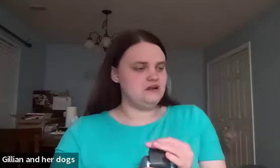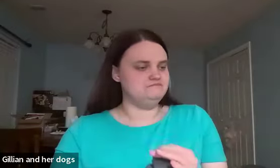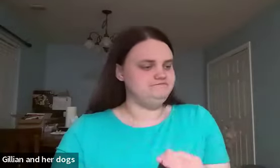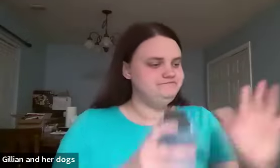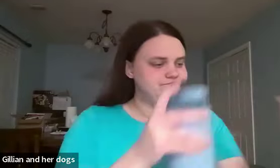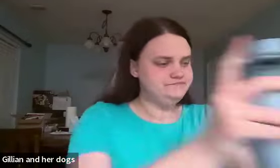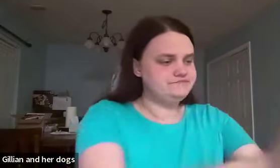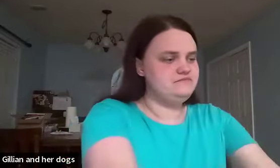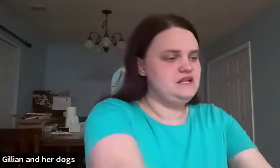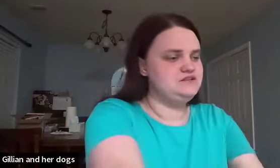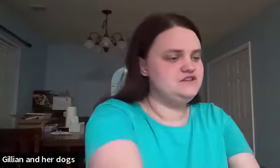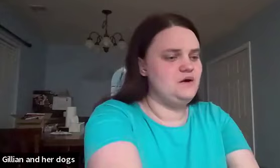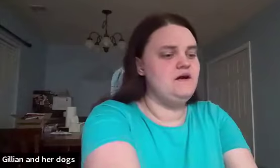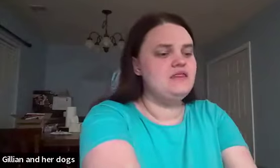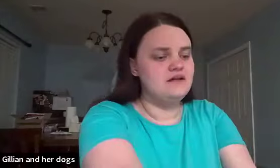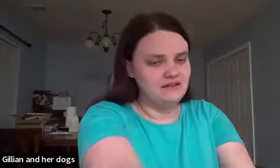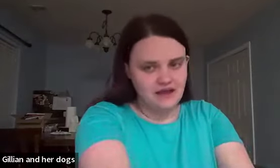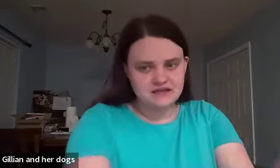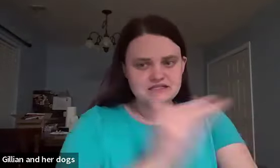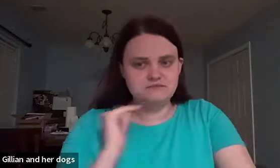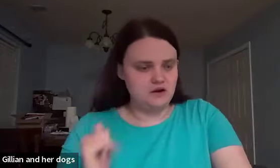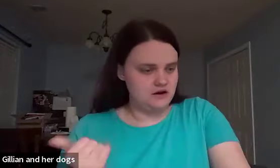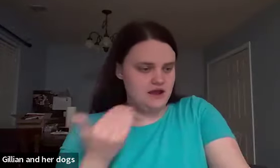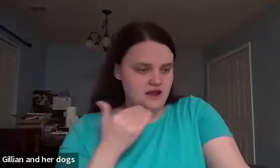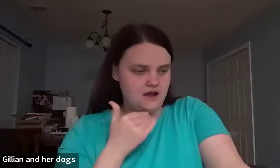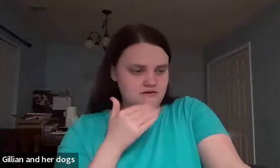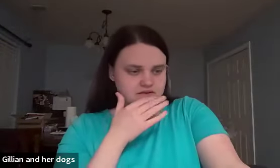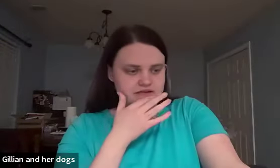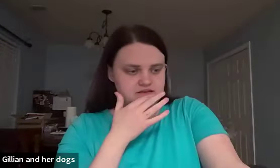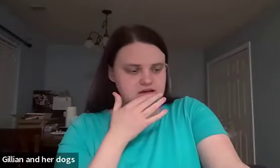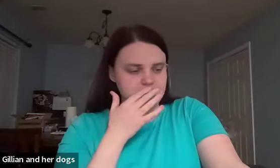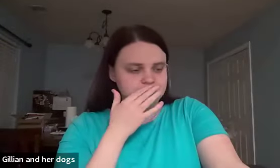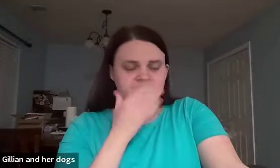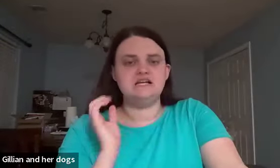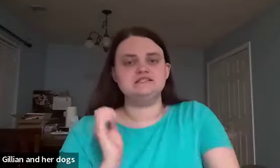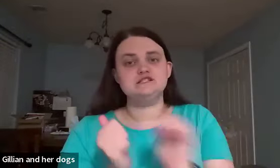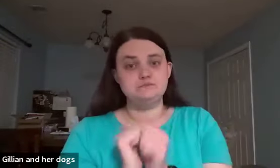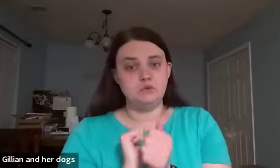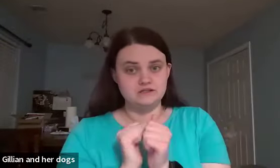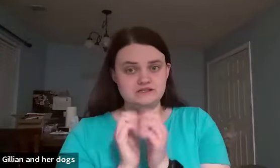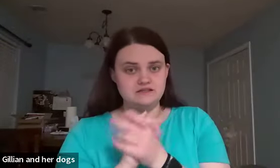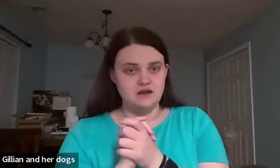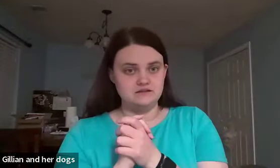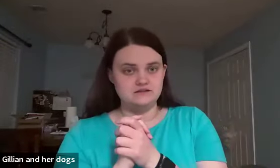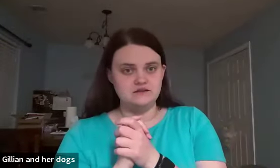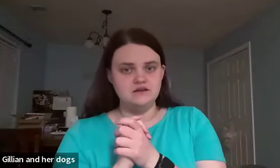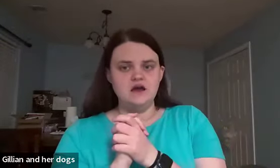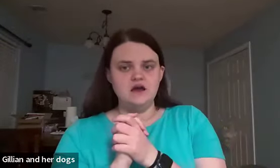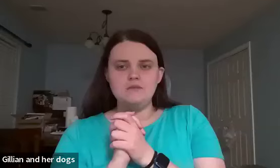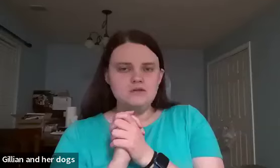okay. So the last part I have is sports signs. And I'm